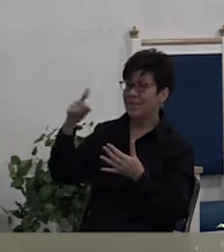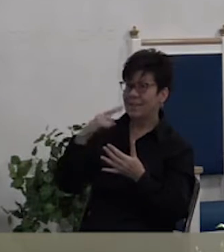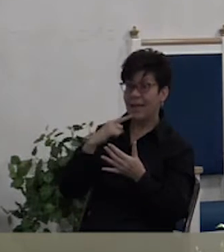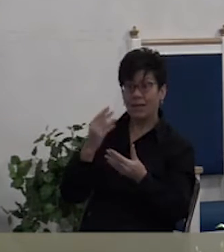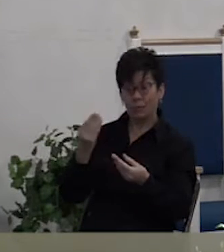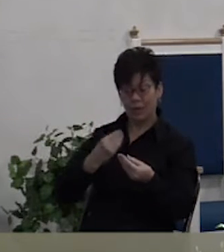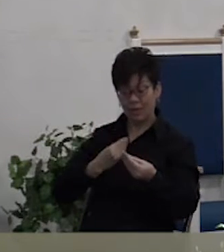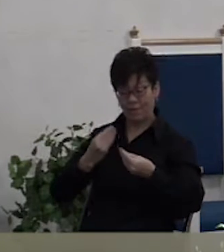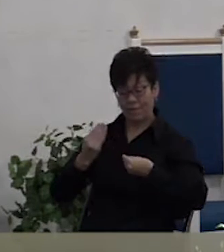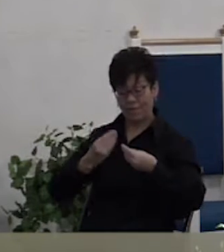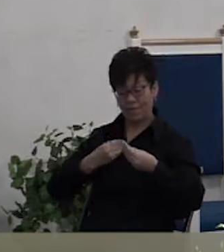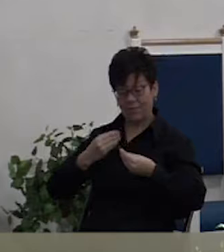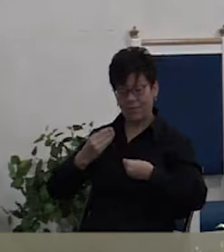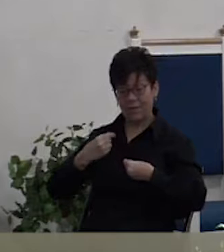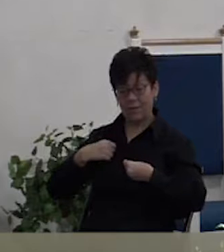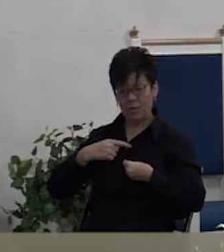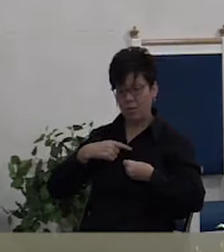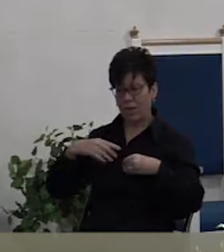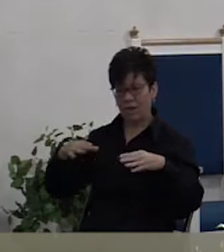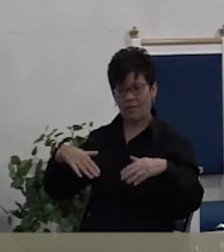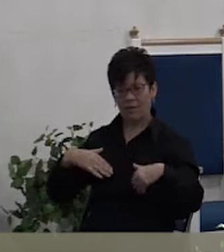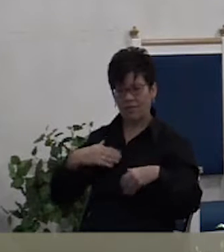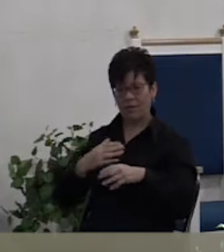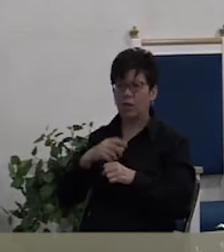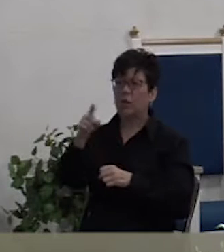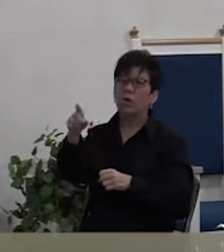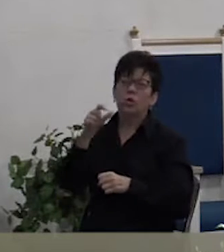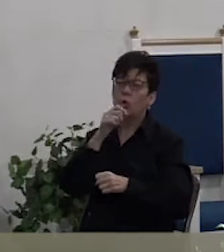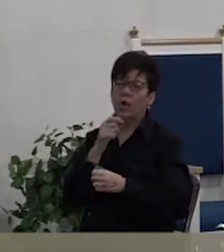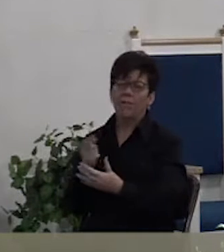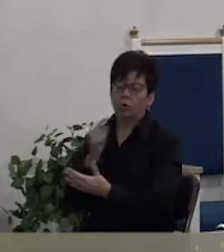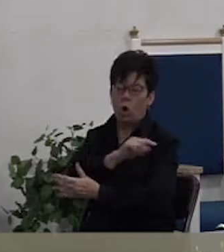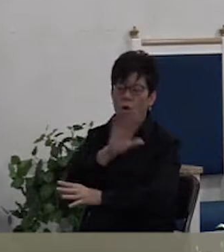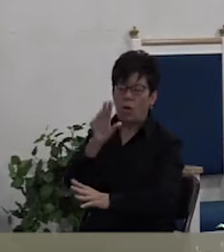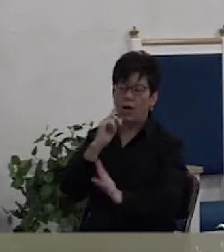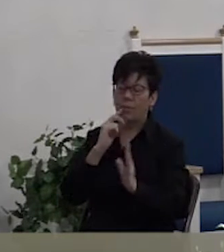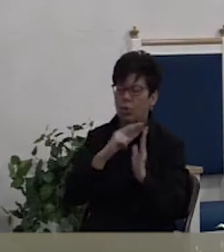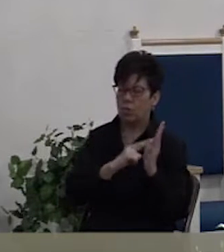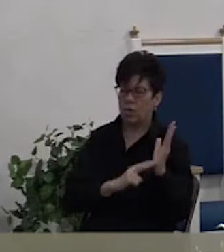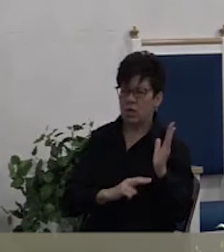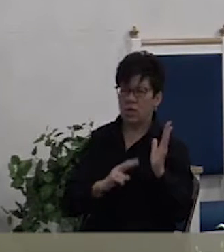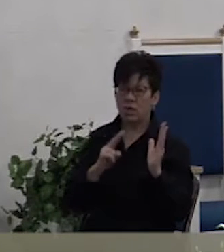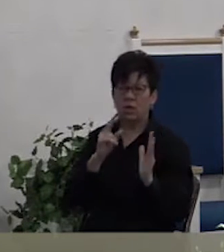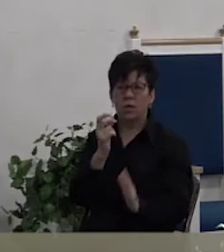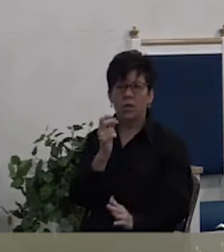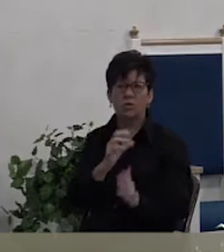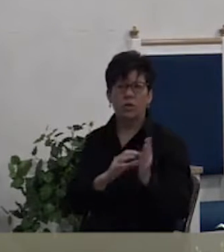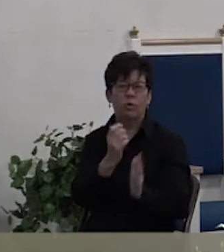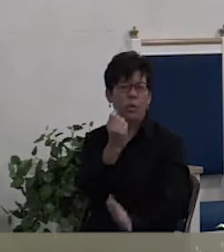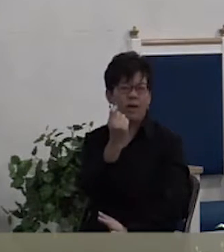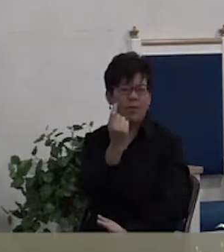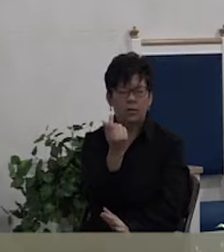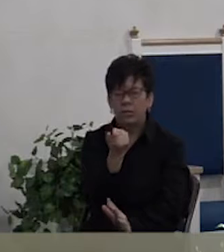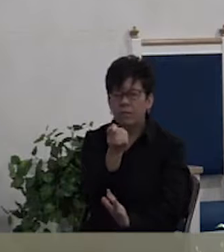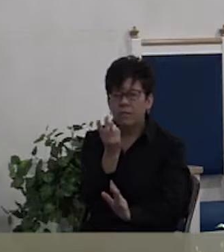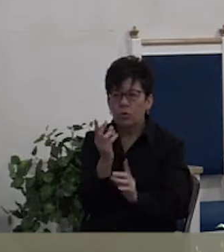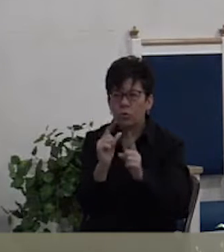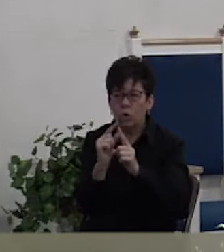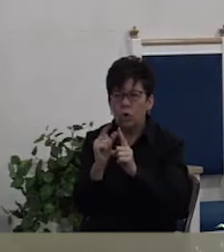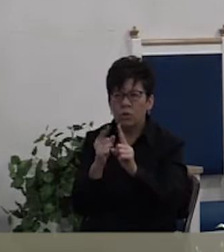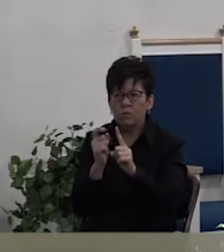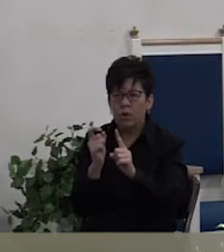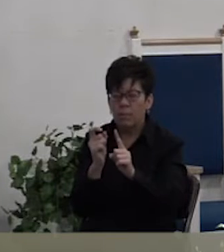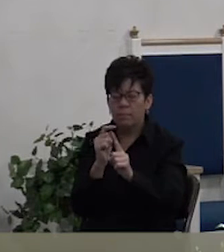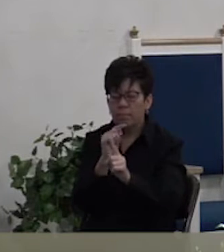us. If you look, and you don't have to go to it, let me just read here in the 11th chapter, just a few words from a couple